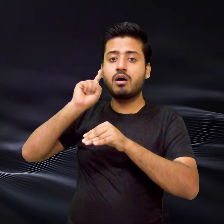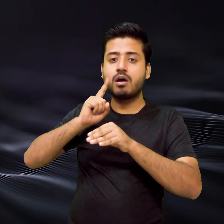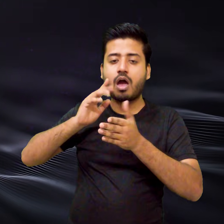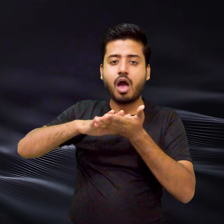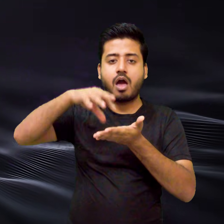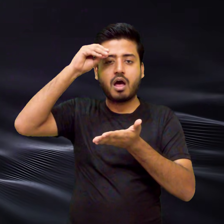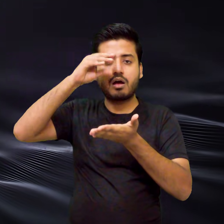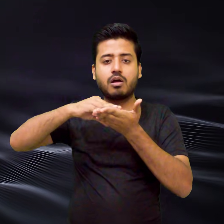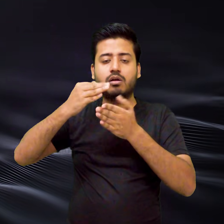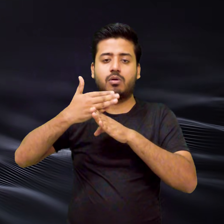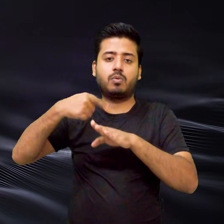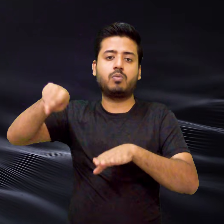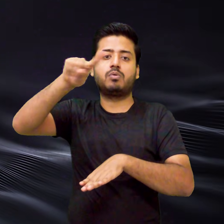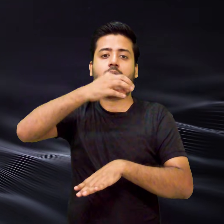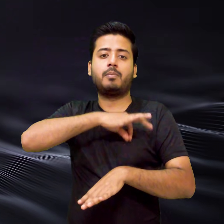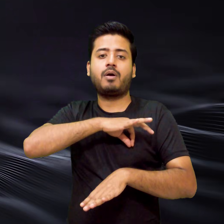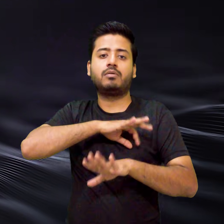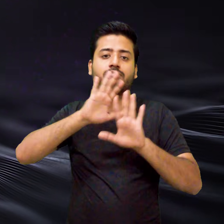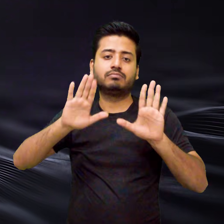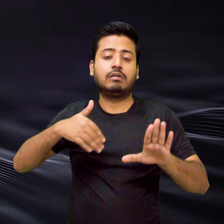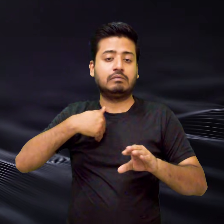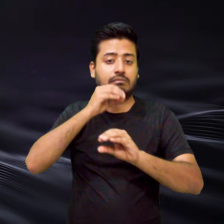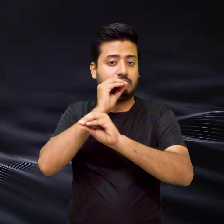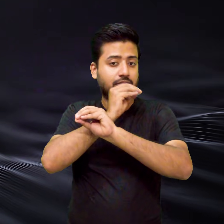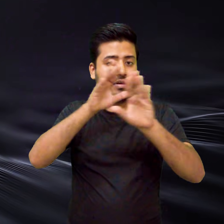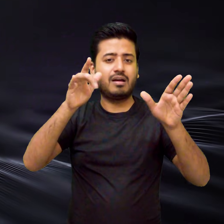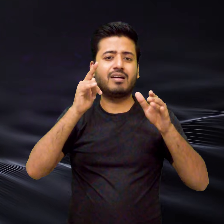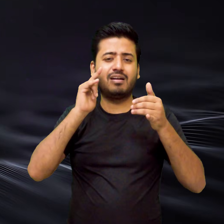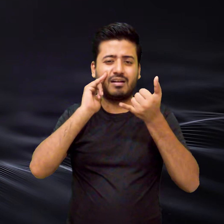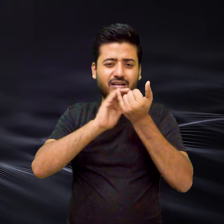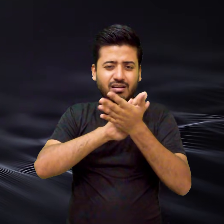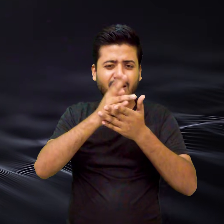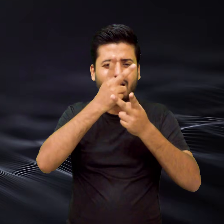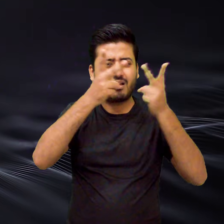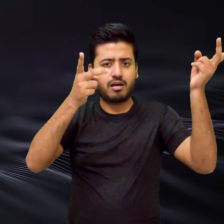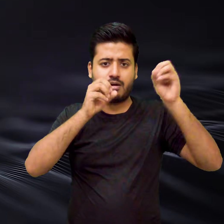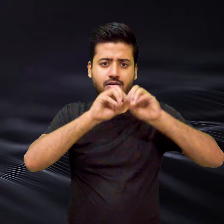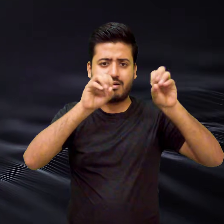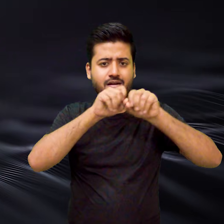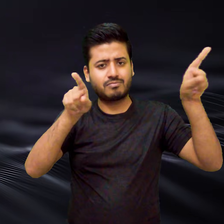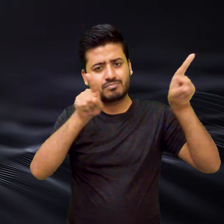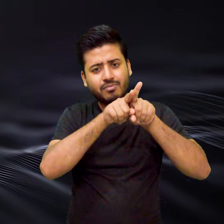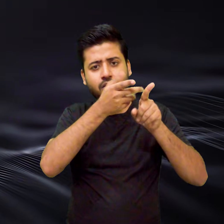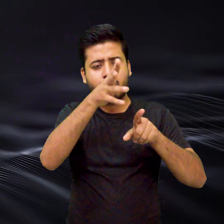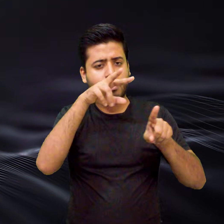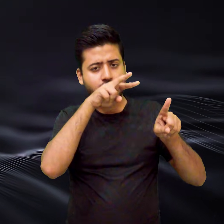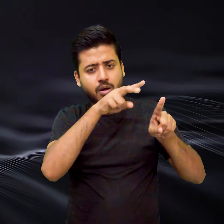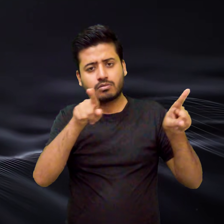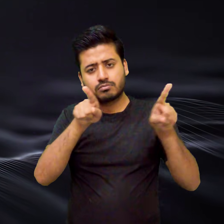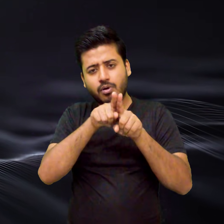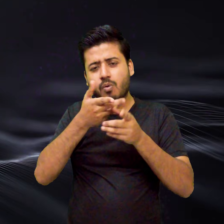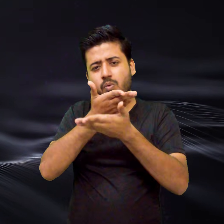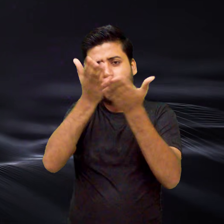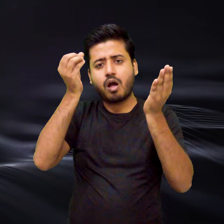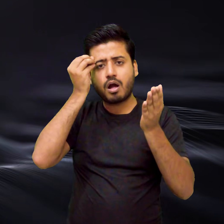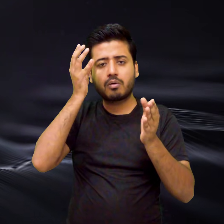health, but talk to a doctor before consuming it. Enjoy as a snack. Eating handful of almonds is a good source of healthy